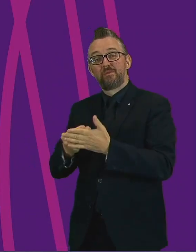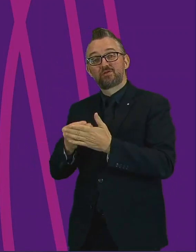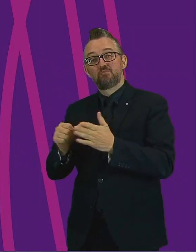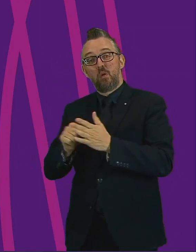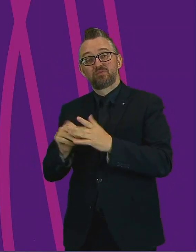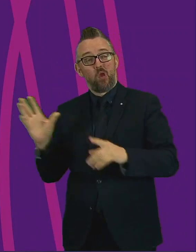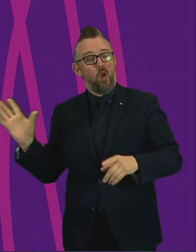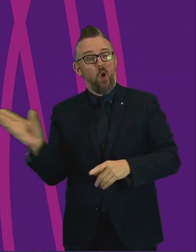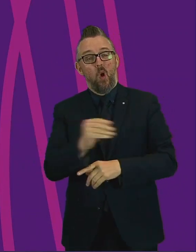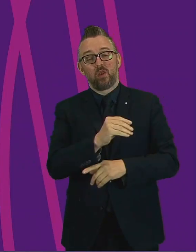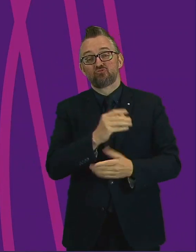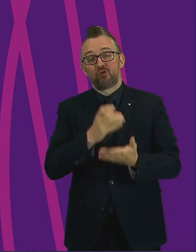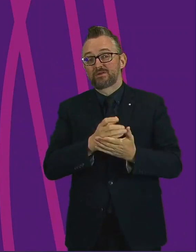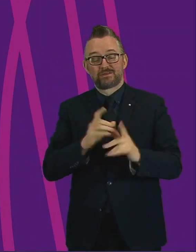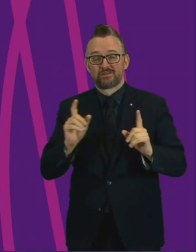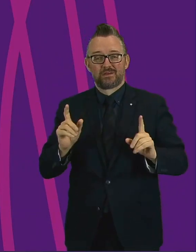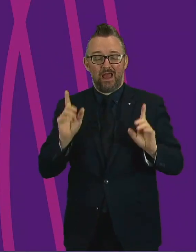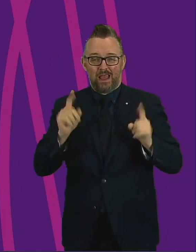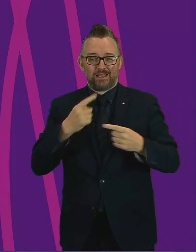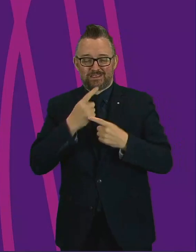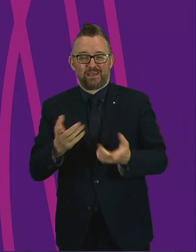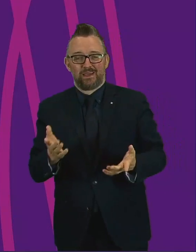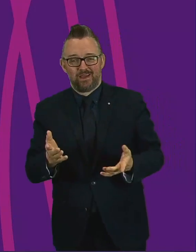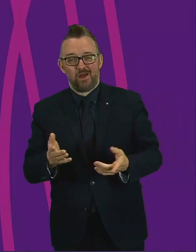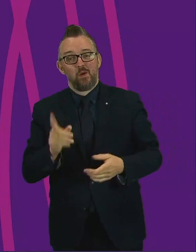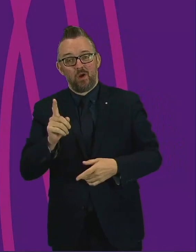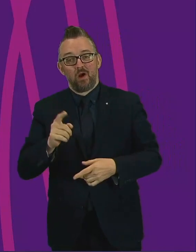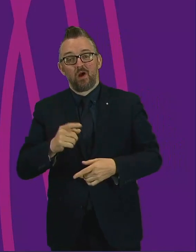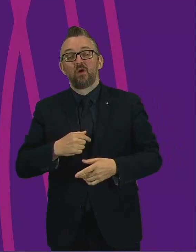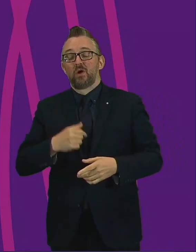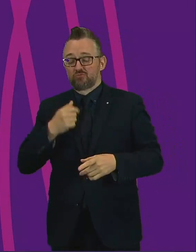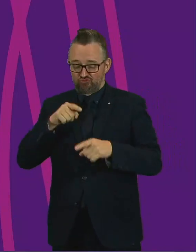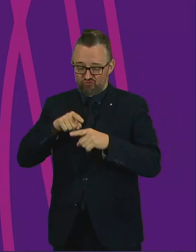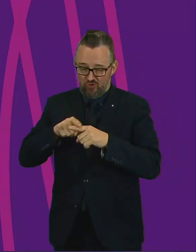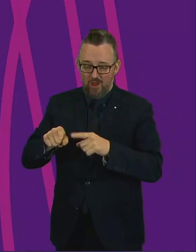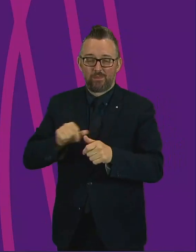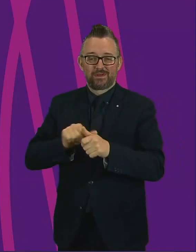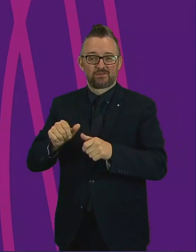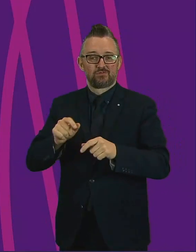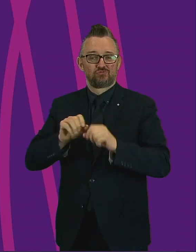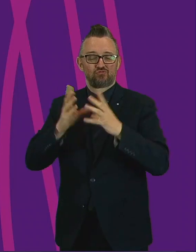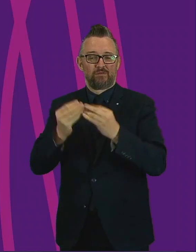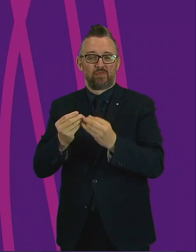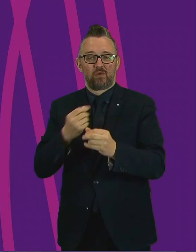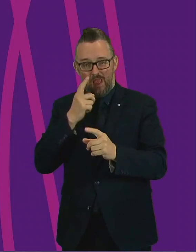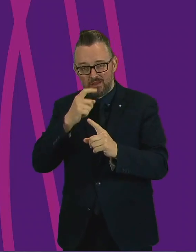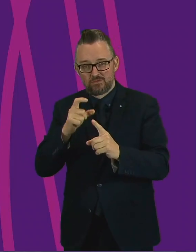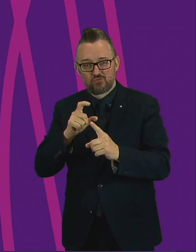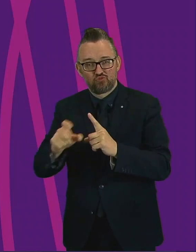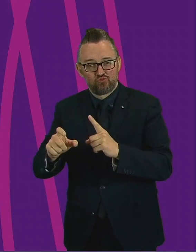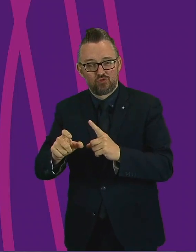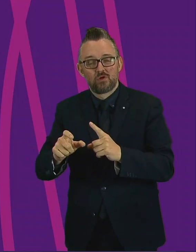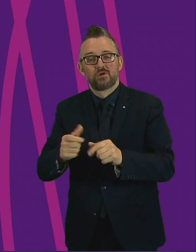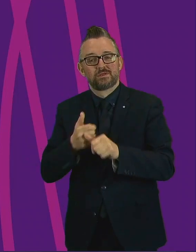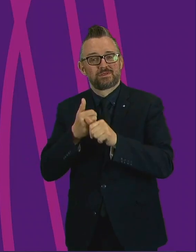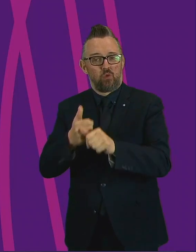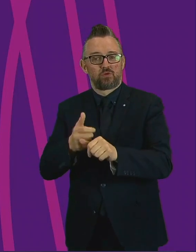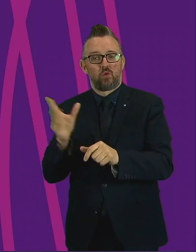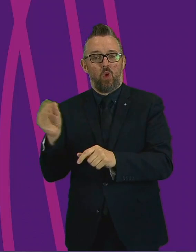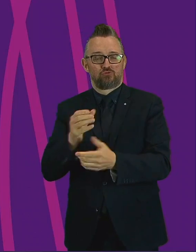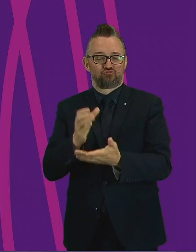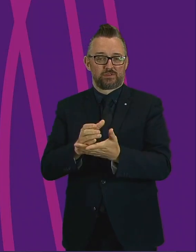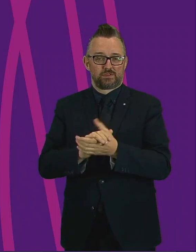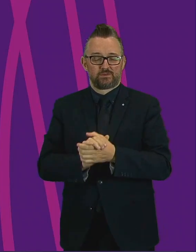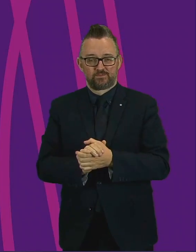single charity. And I think people understand that, but we will do everything we can, as we always have done, working with the sector to provide as much support as we can. We